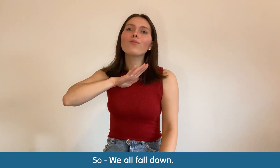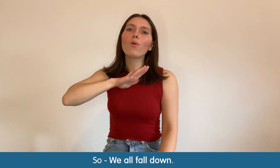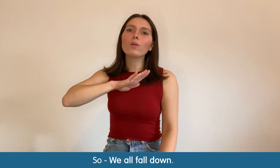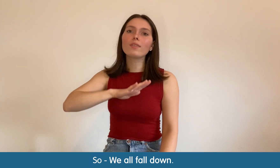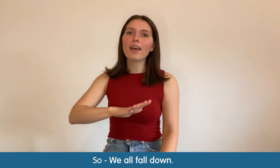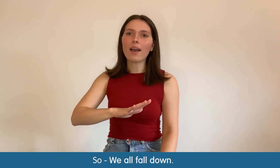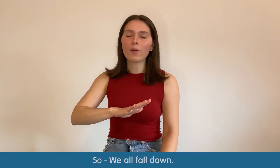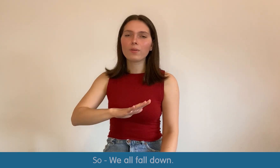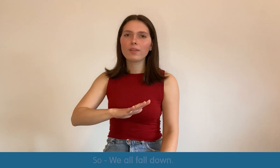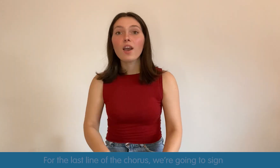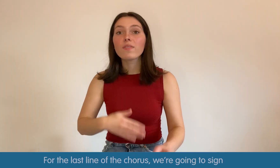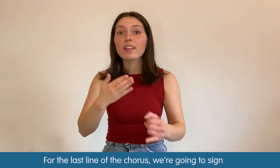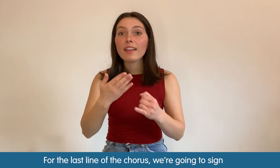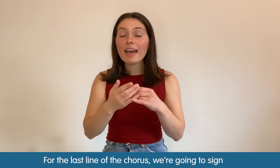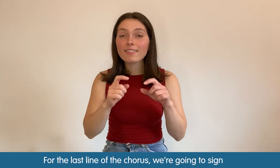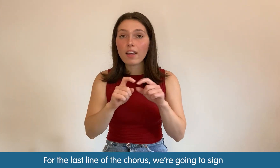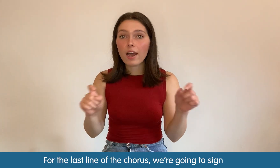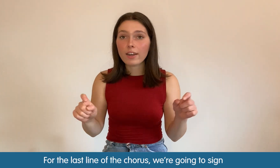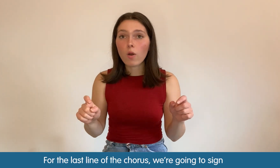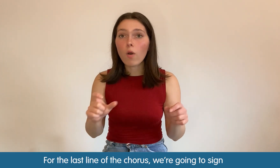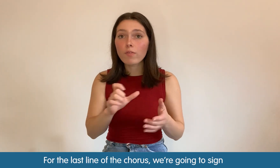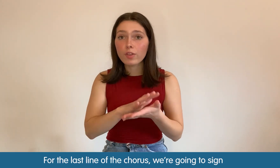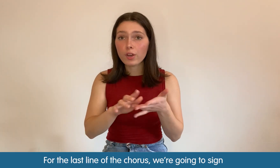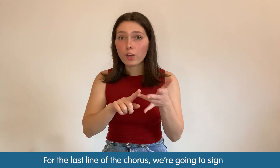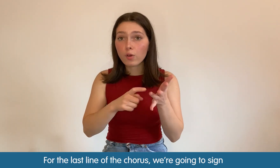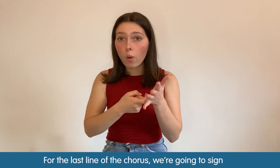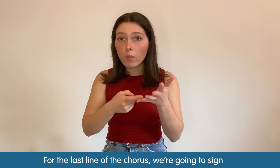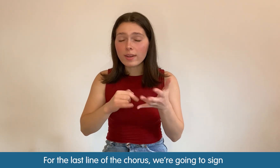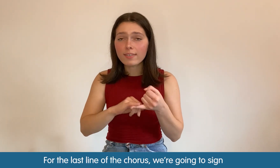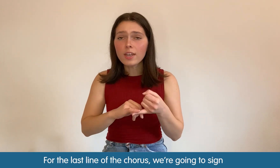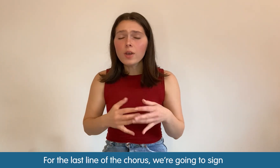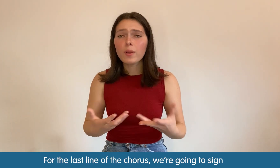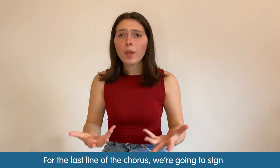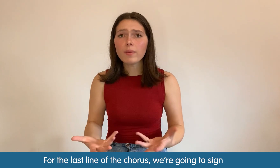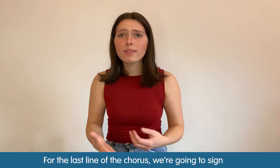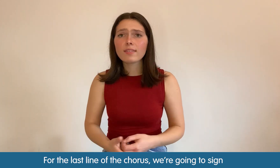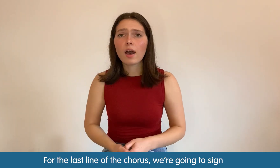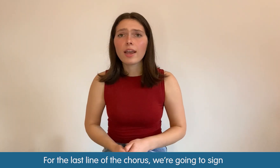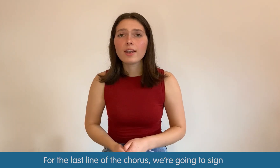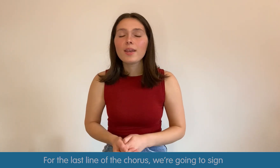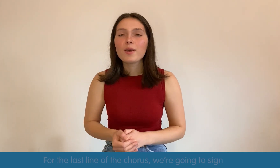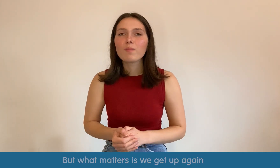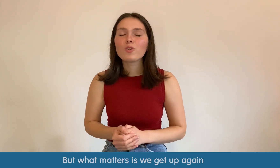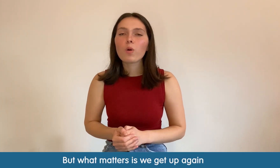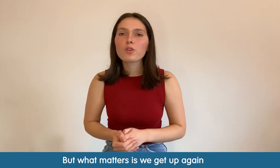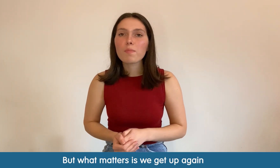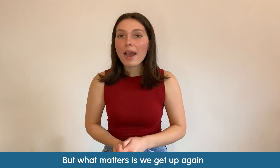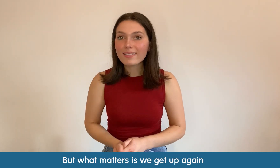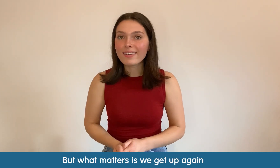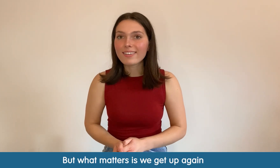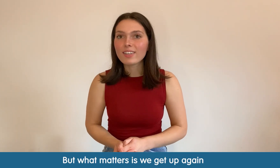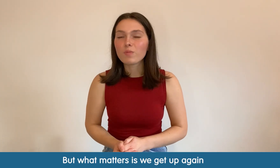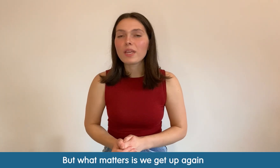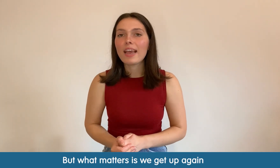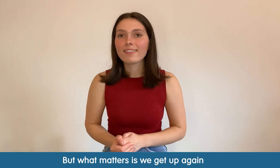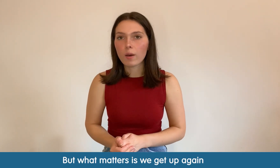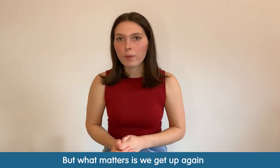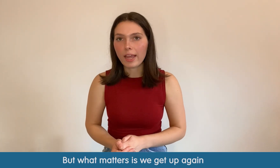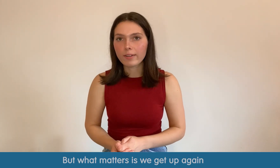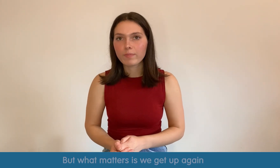fall down. For the last line of the chorus, we're going to sign, but what matters is we get up again.